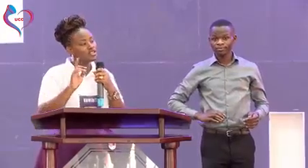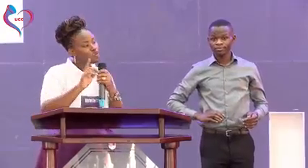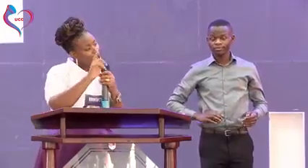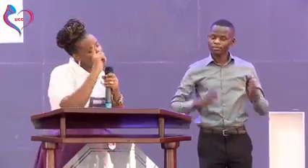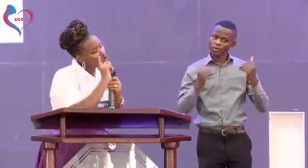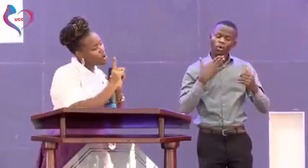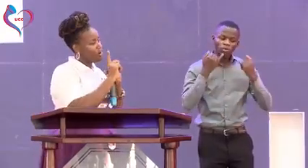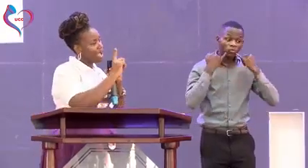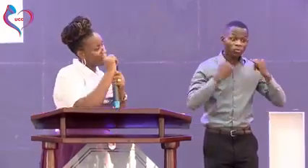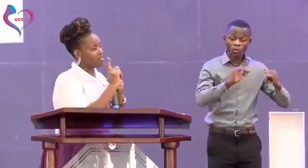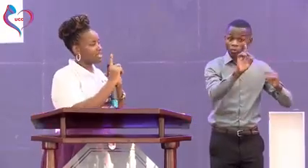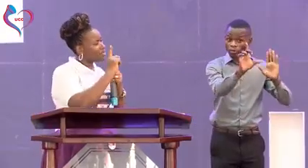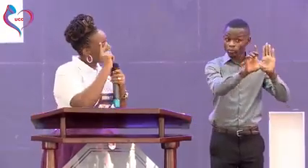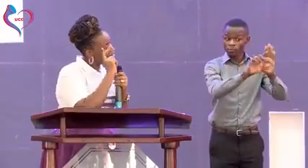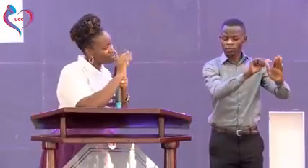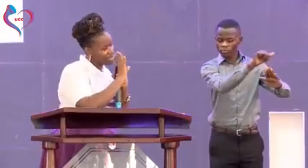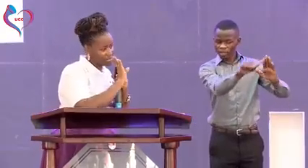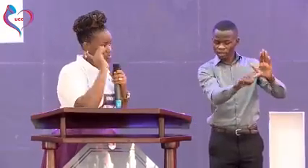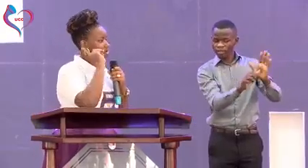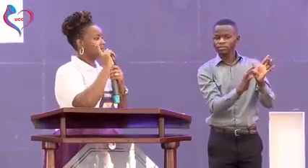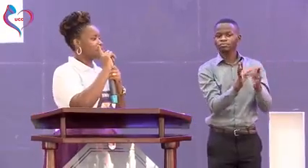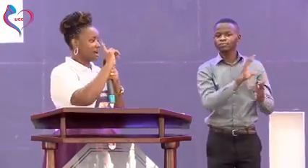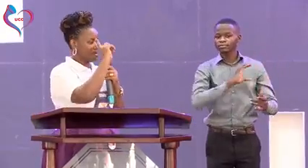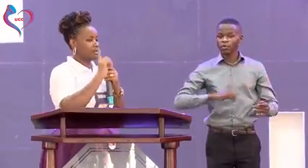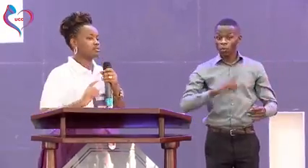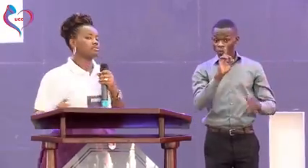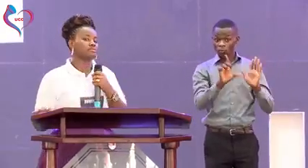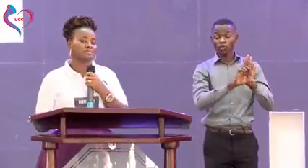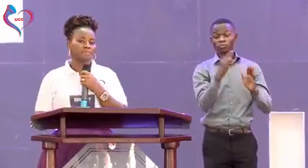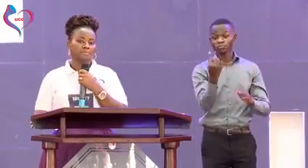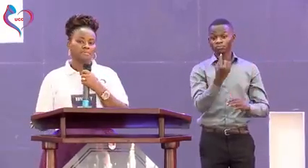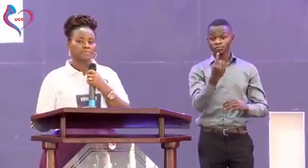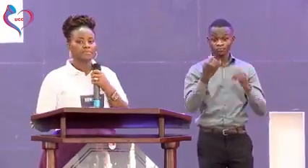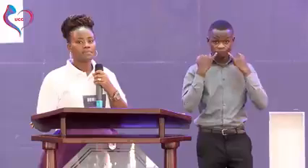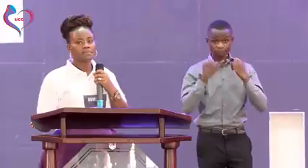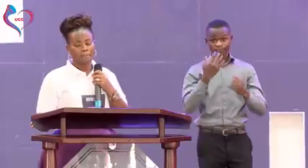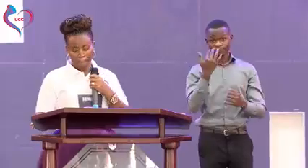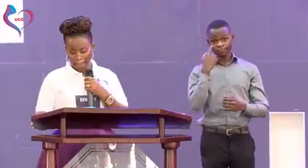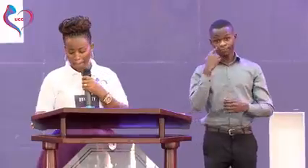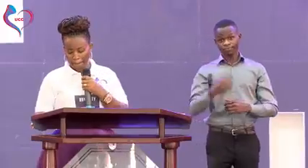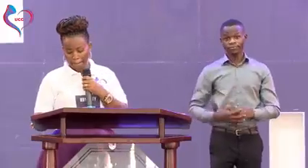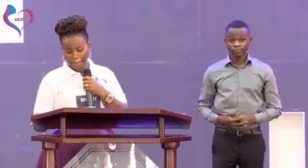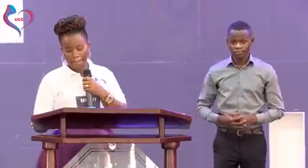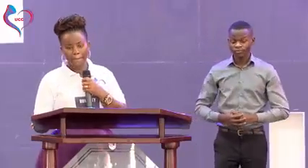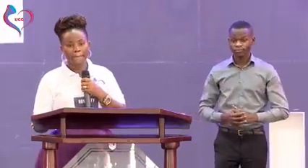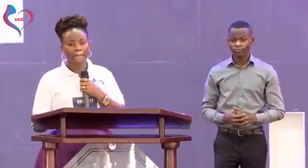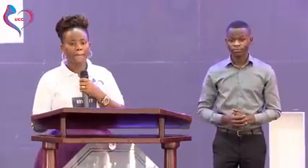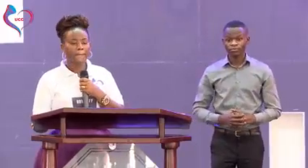just tell you, one law under Christ, one law, just one law under Christ. Kankubulie teka limu wansi wa